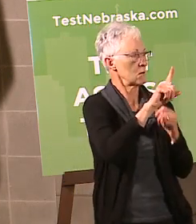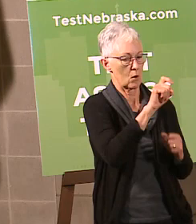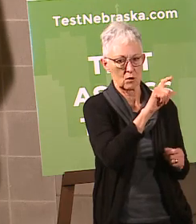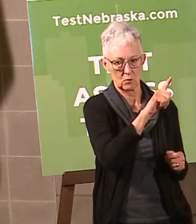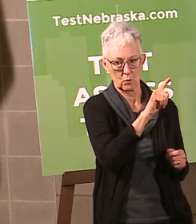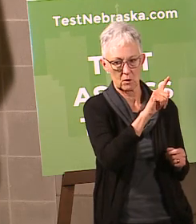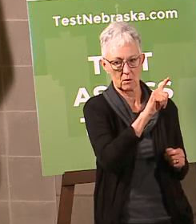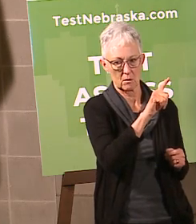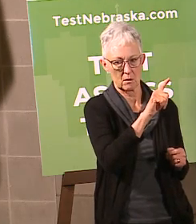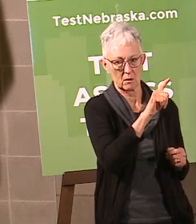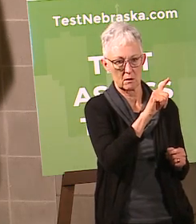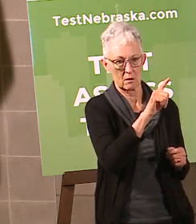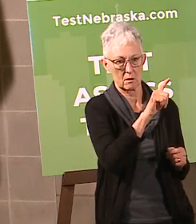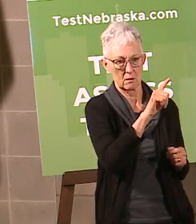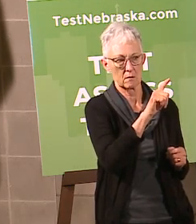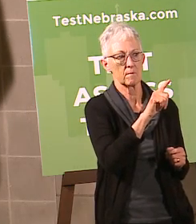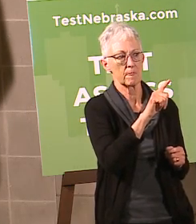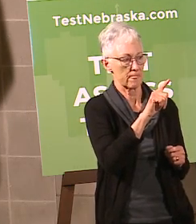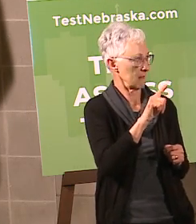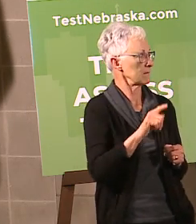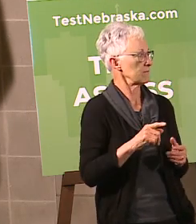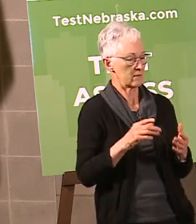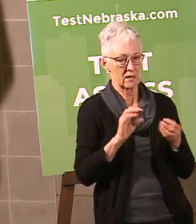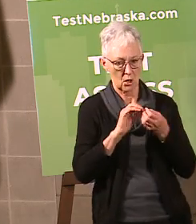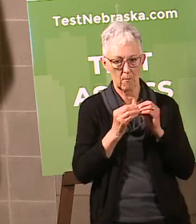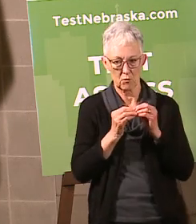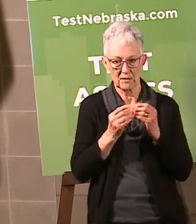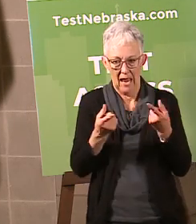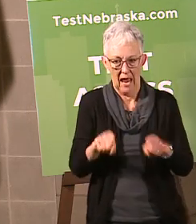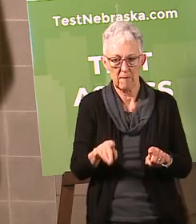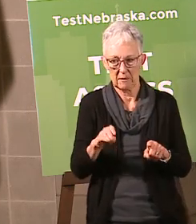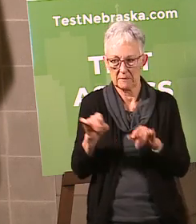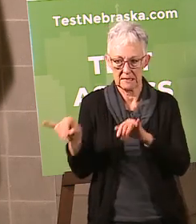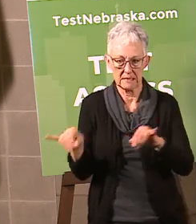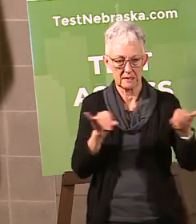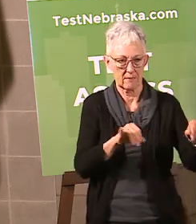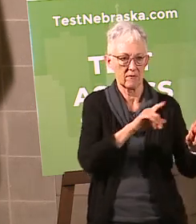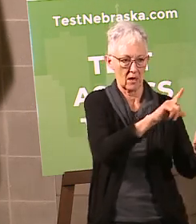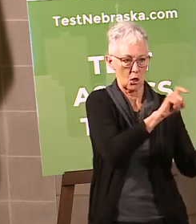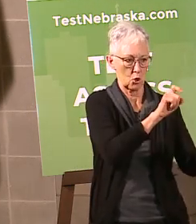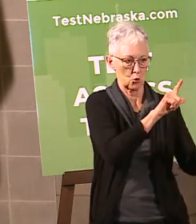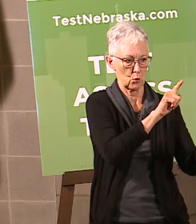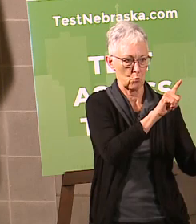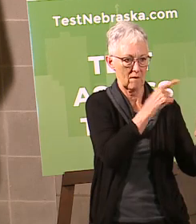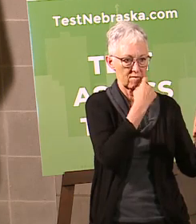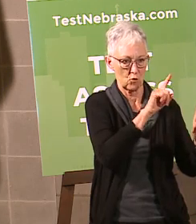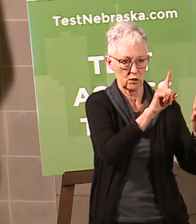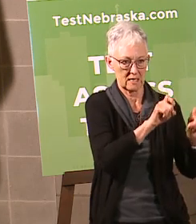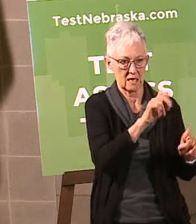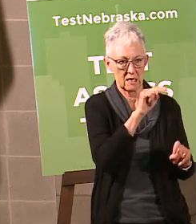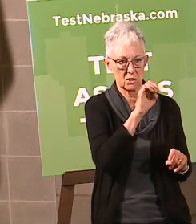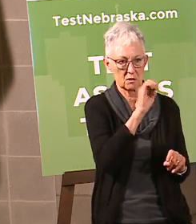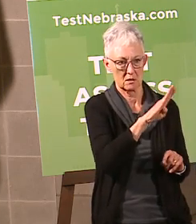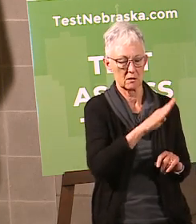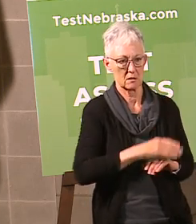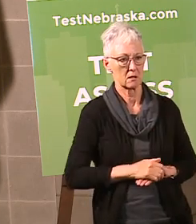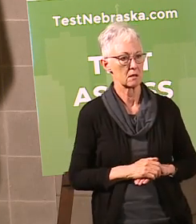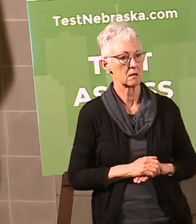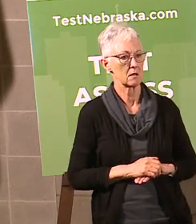121. Numbers just happen to be the same. Yeah, so 121 for Test Nebraska testing positive. And Taylor, do you happen to have the number of total